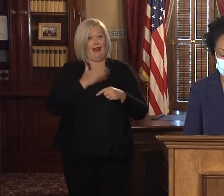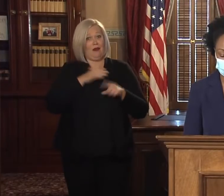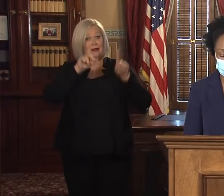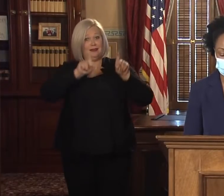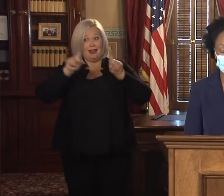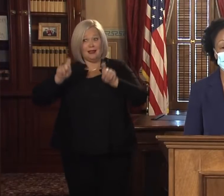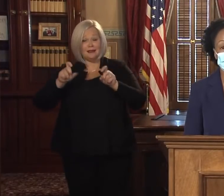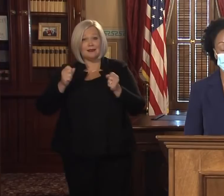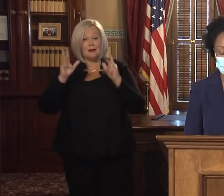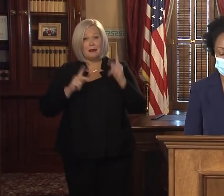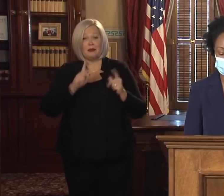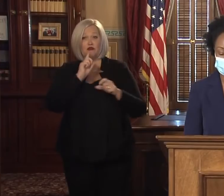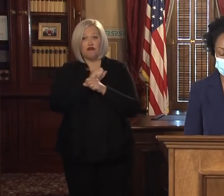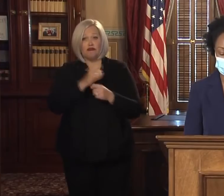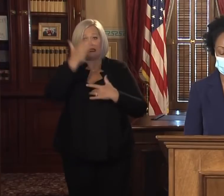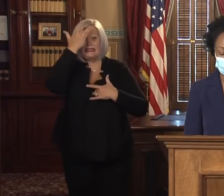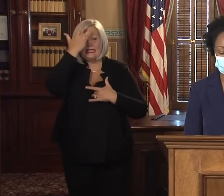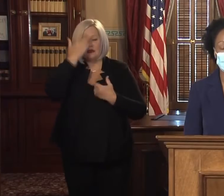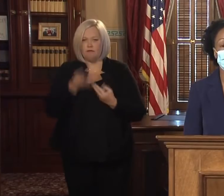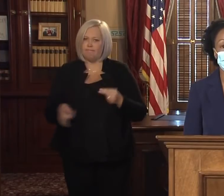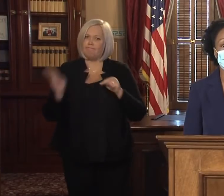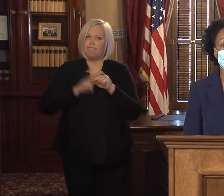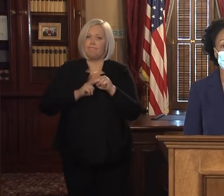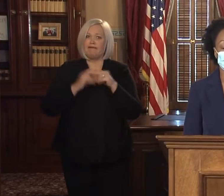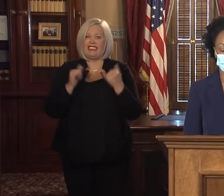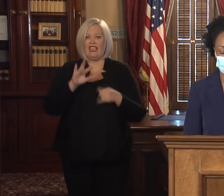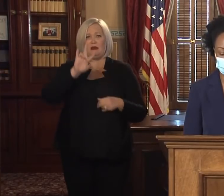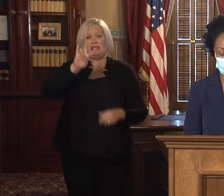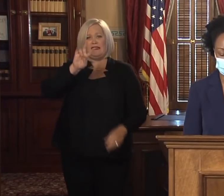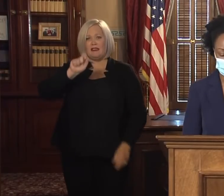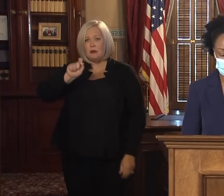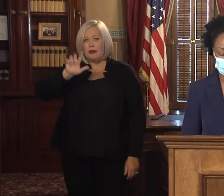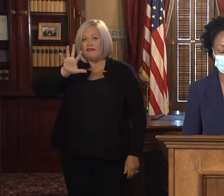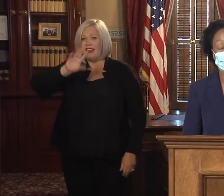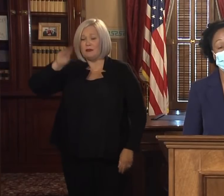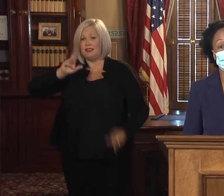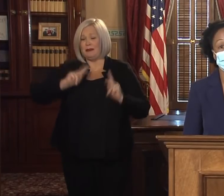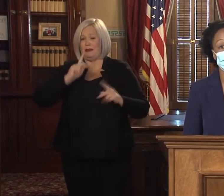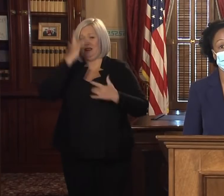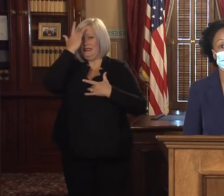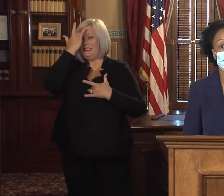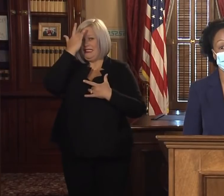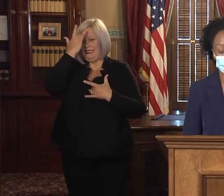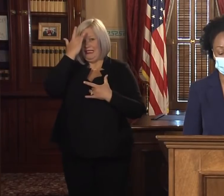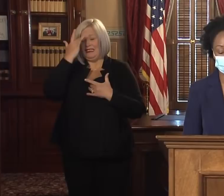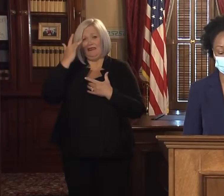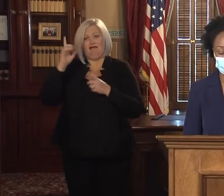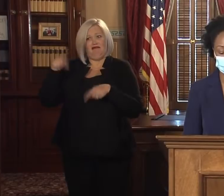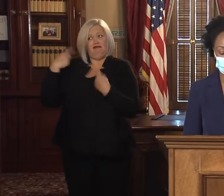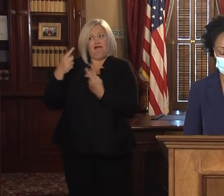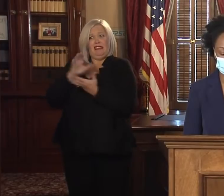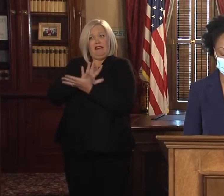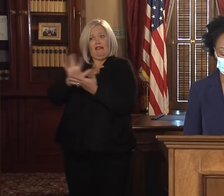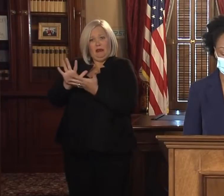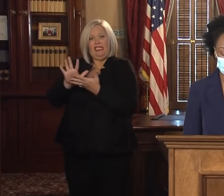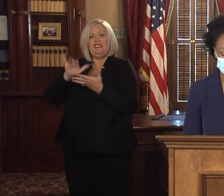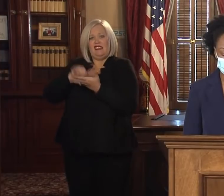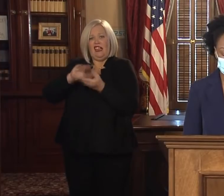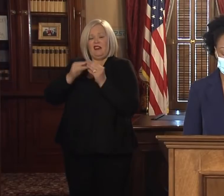back positive is increasing and is now at 7.5%. That rate has been increasing for the past 5